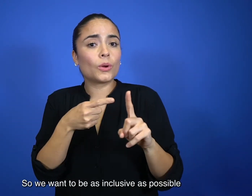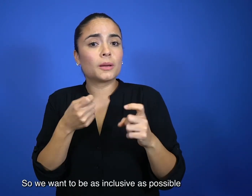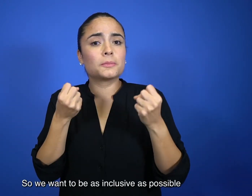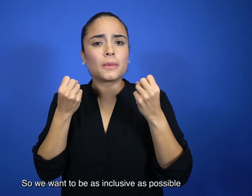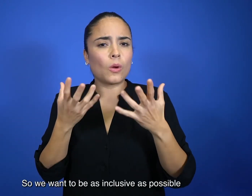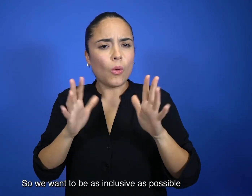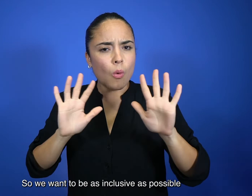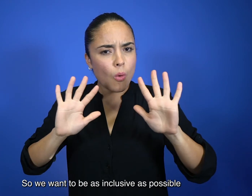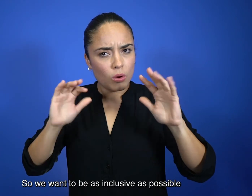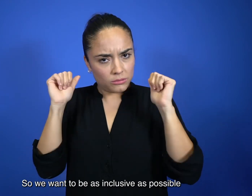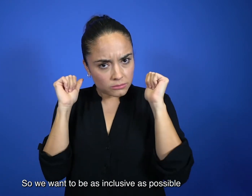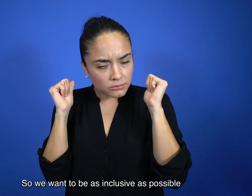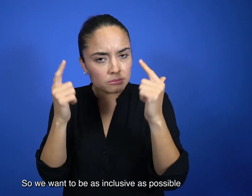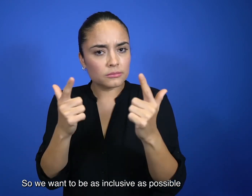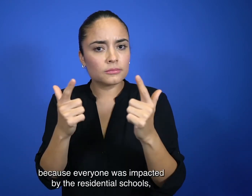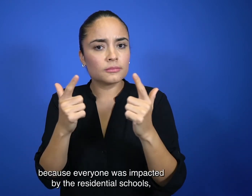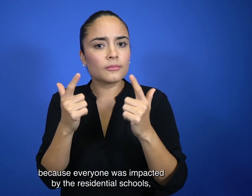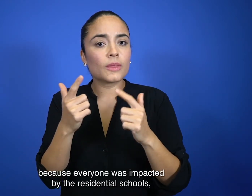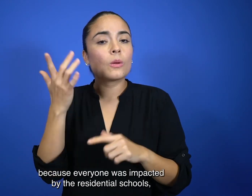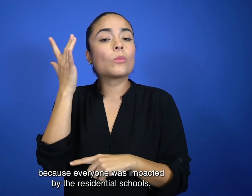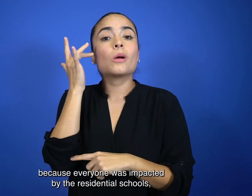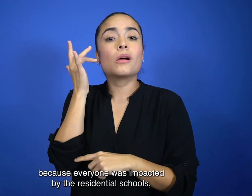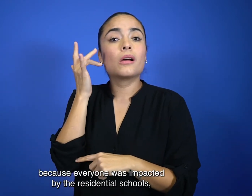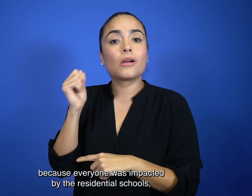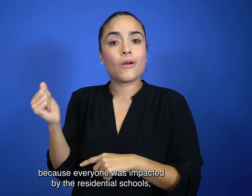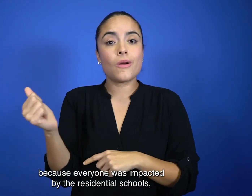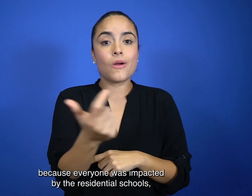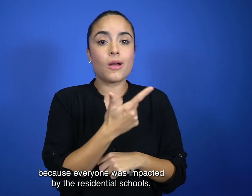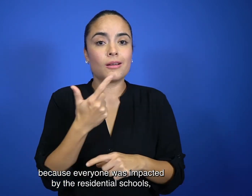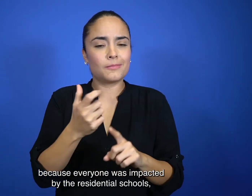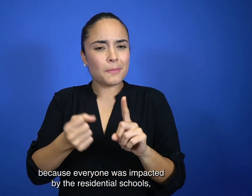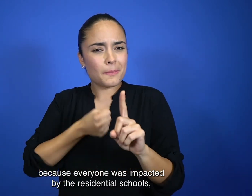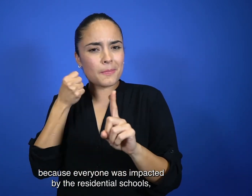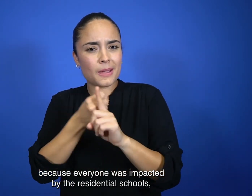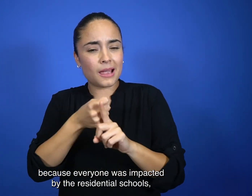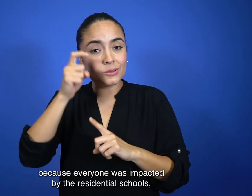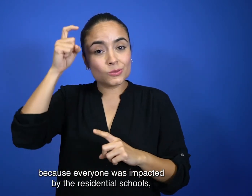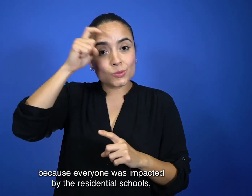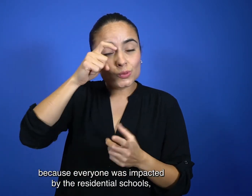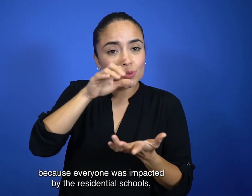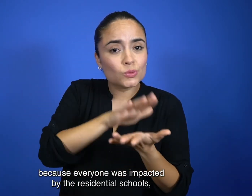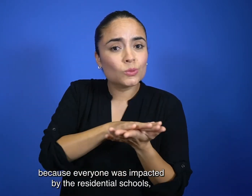want to be as inclusive as possible because everyone was impacted by the residential schools, by the